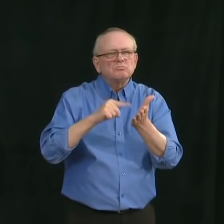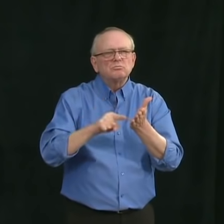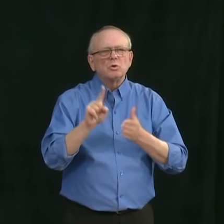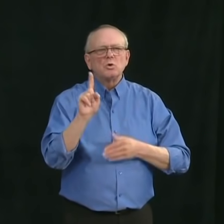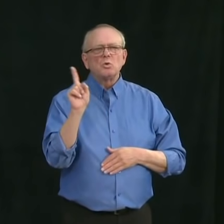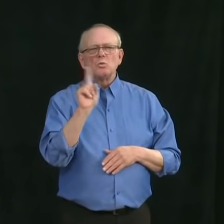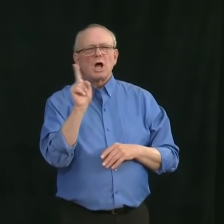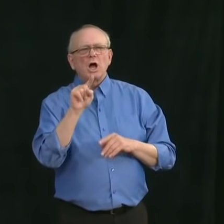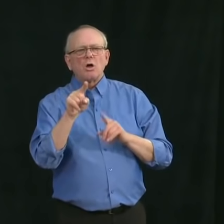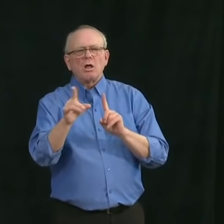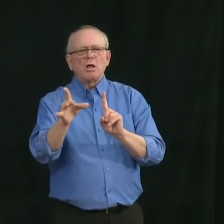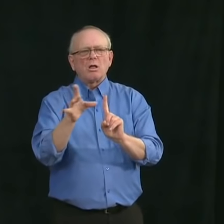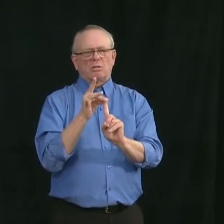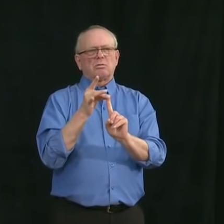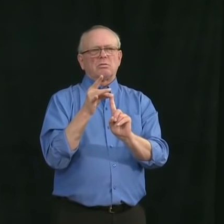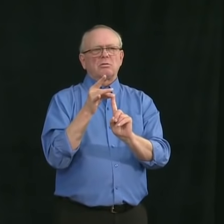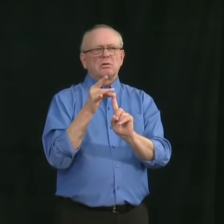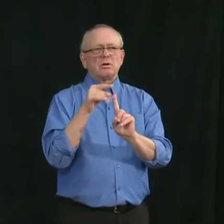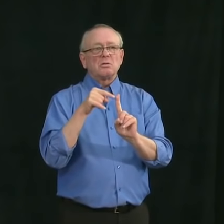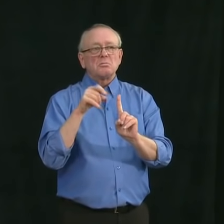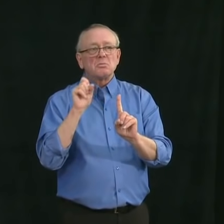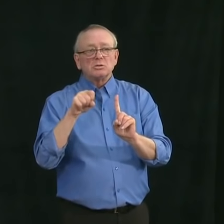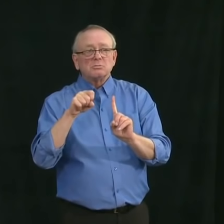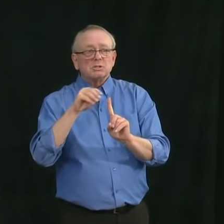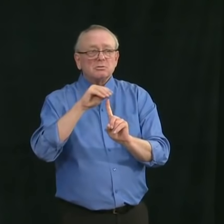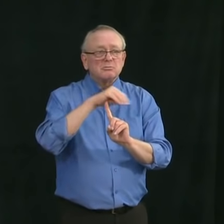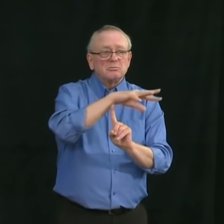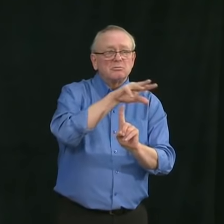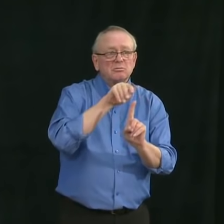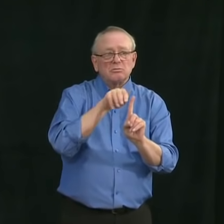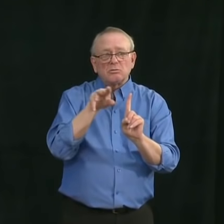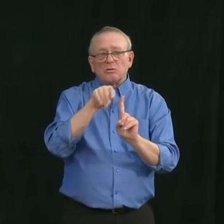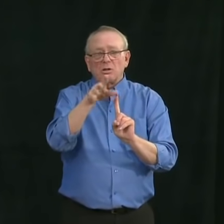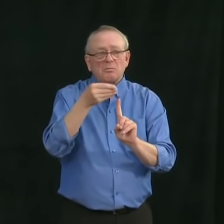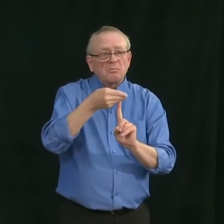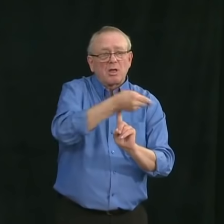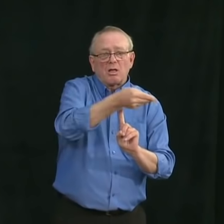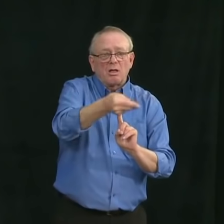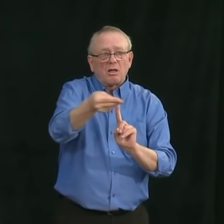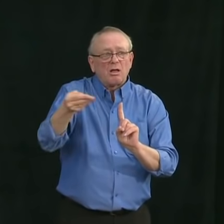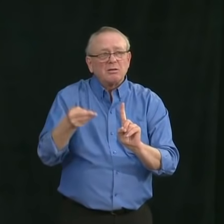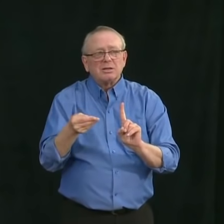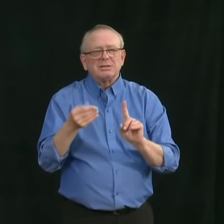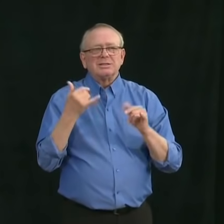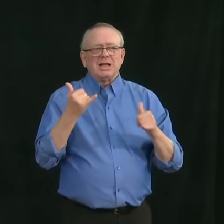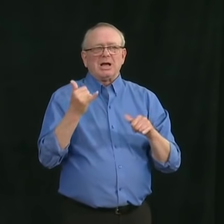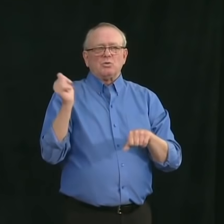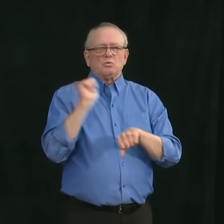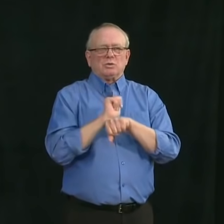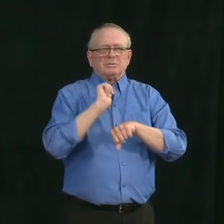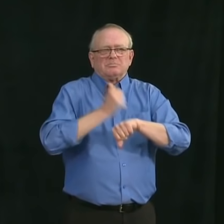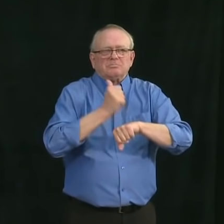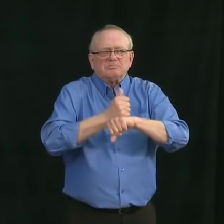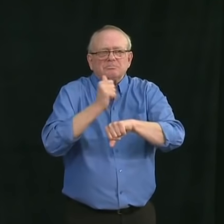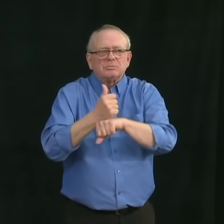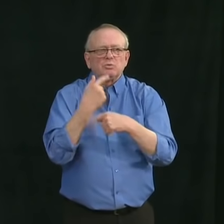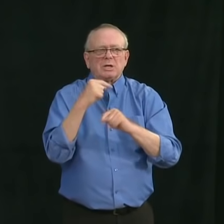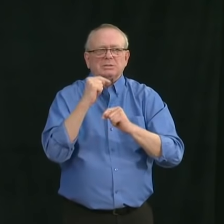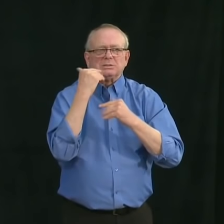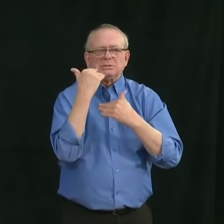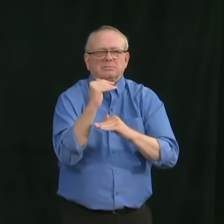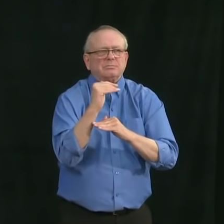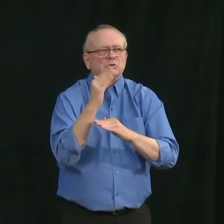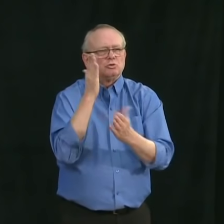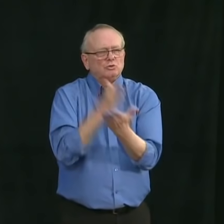exposures and is following up to ensure steps are taken to limit the spread. This is a concern, as